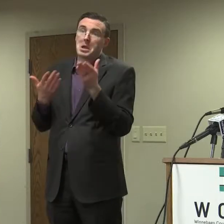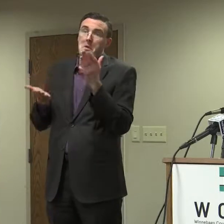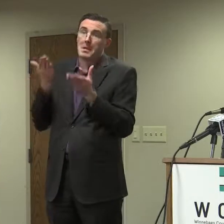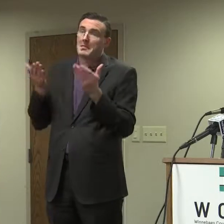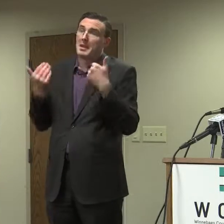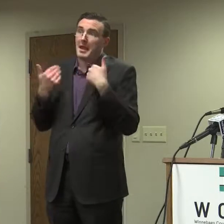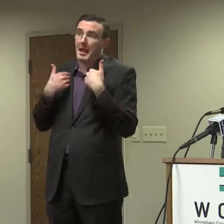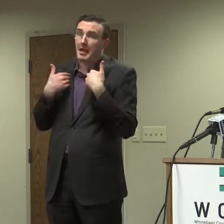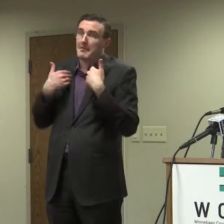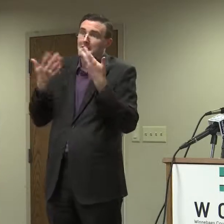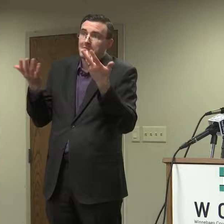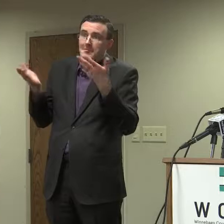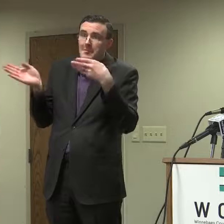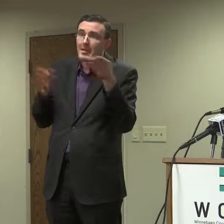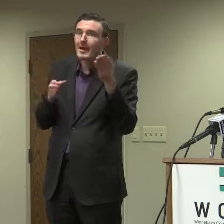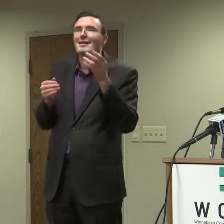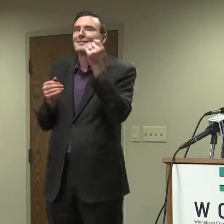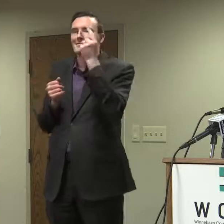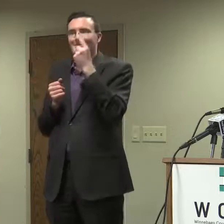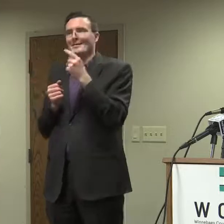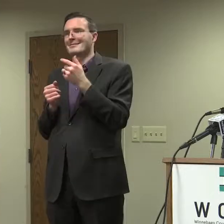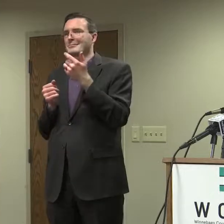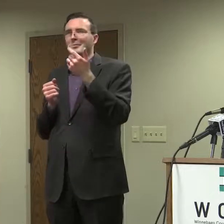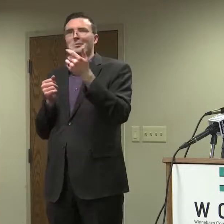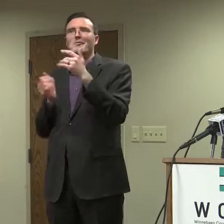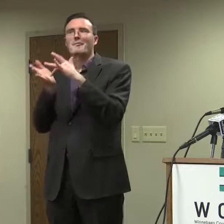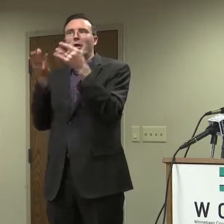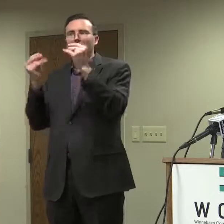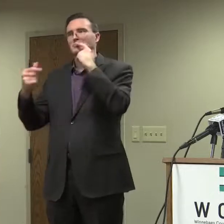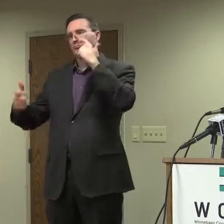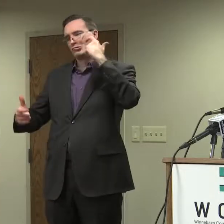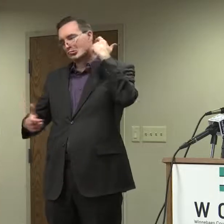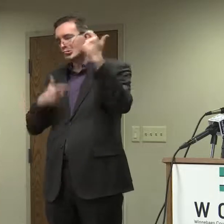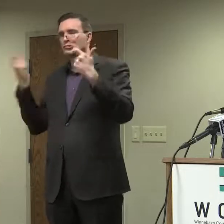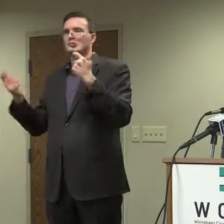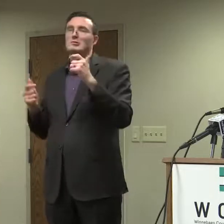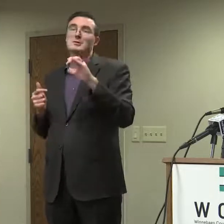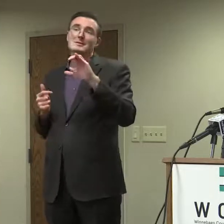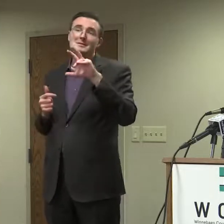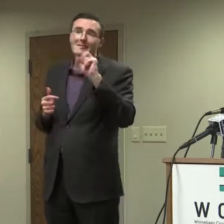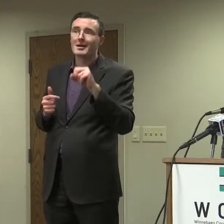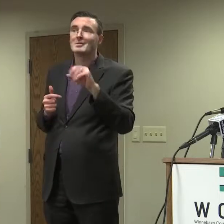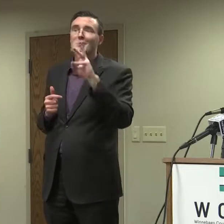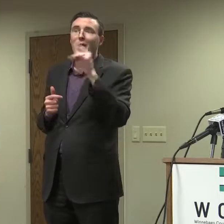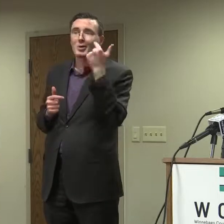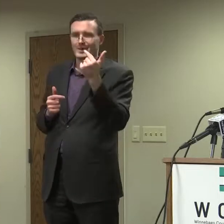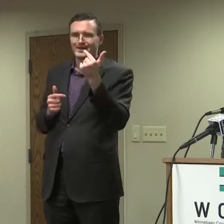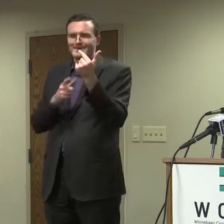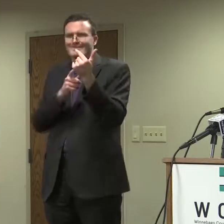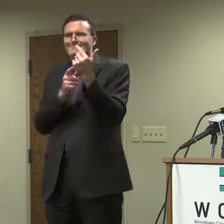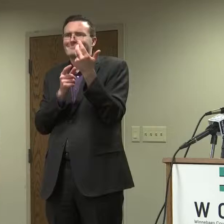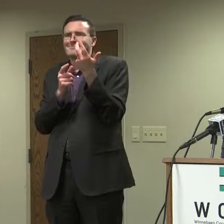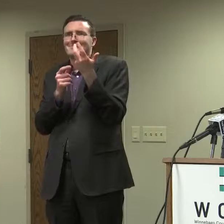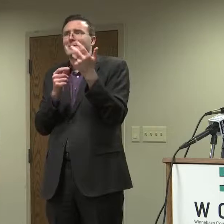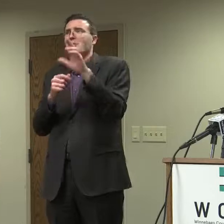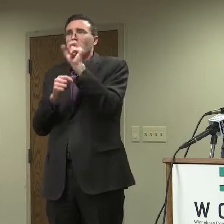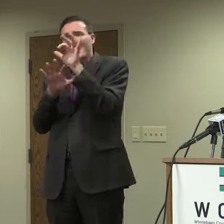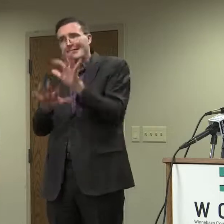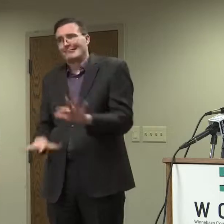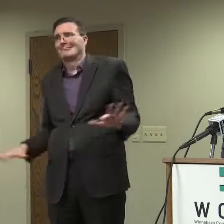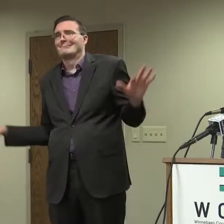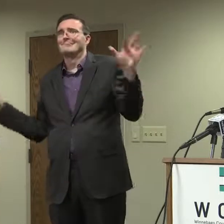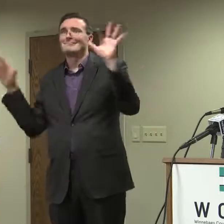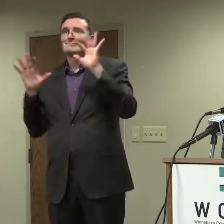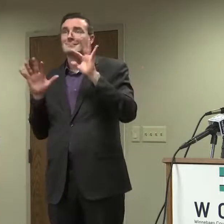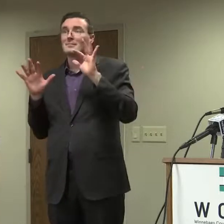national change with national footprints. And certainly we have CVS's and Walgreens in our community. And if they were to ask, we would certainly